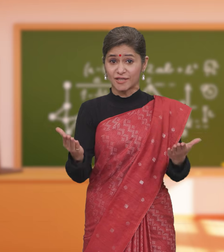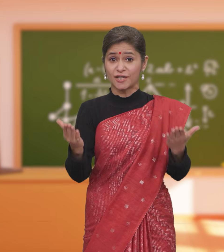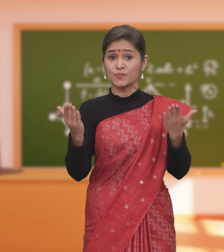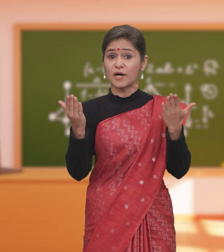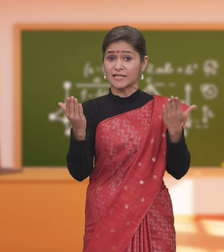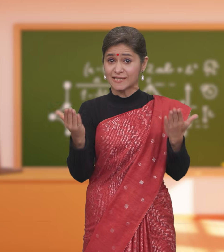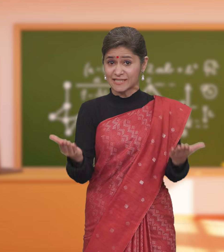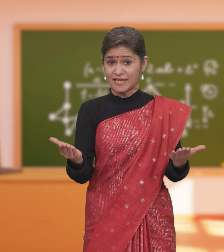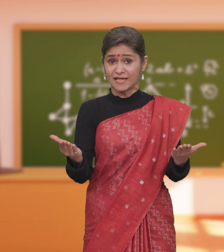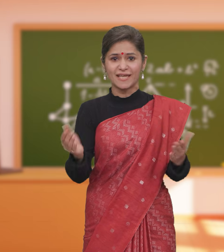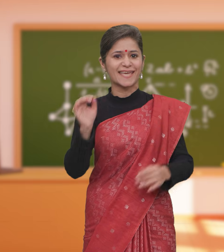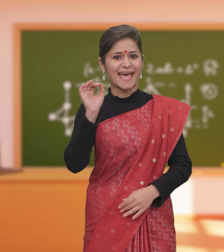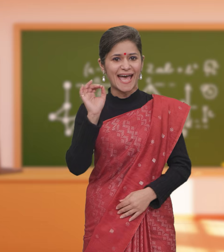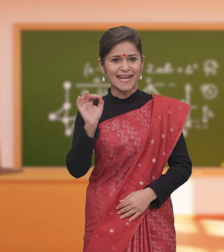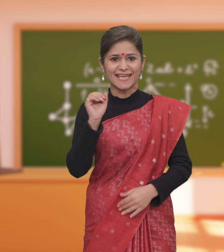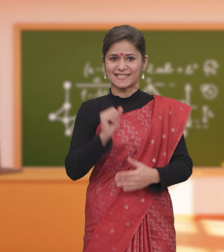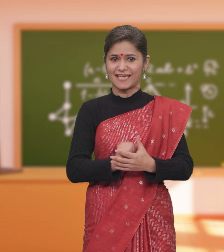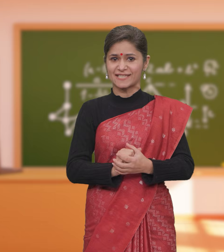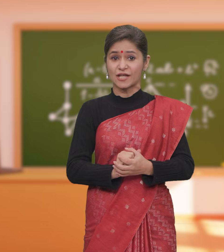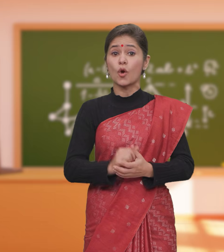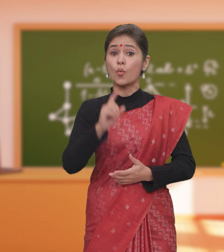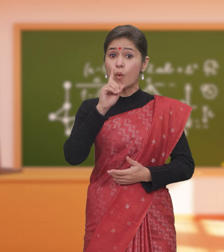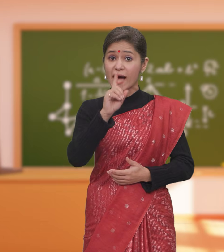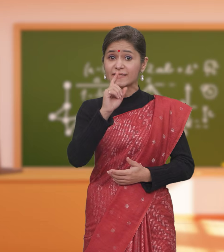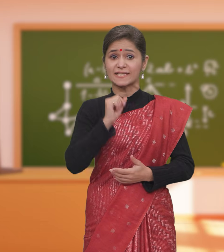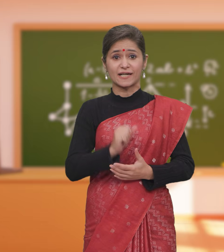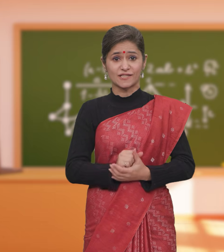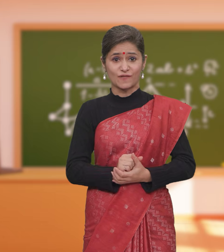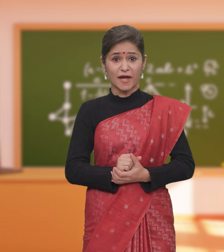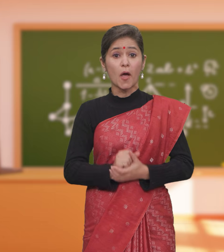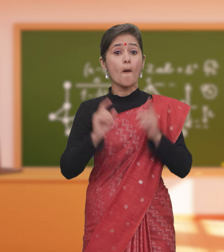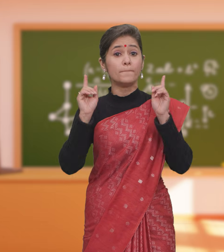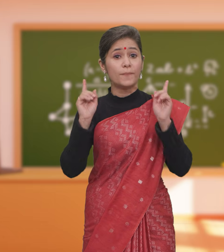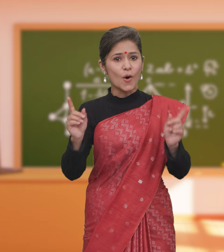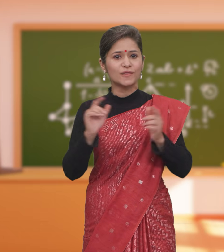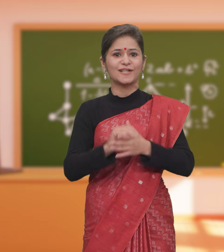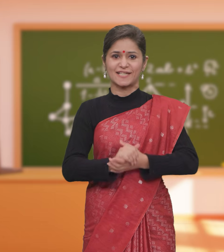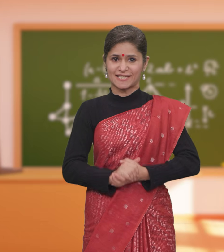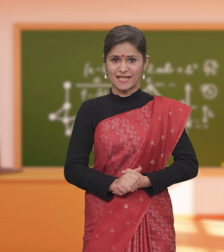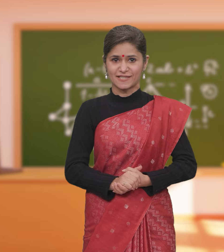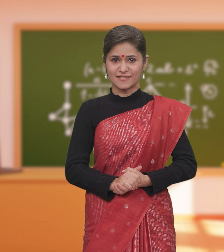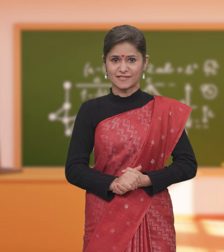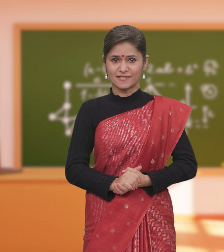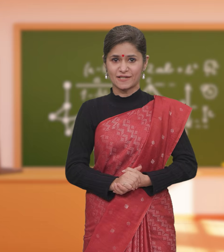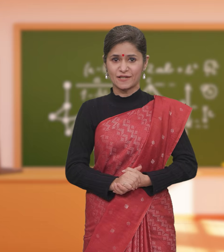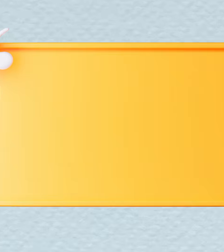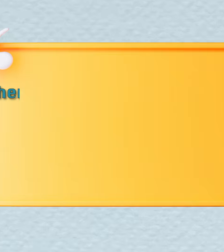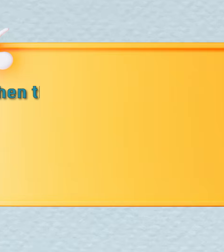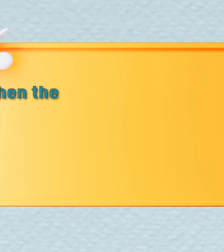third vertex C can exist while satisfying both the distances. When there